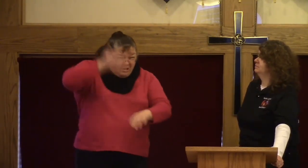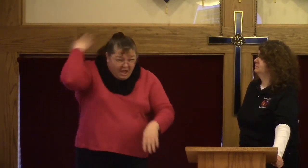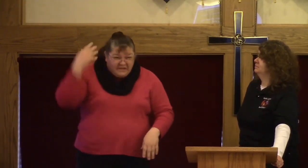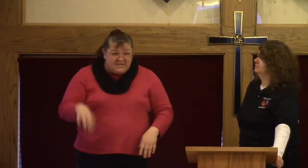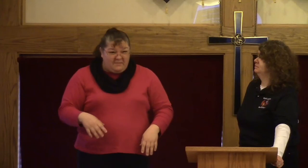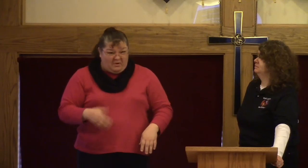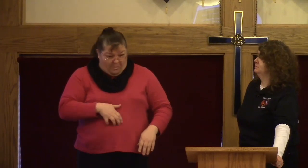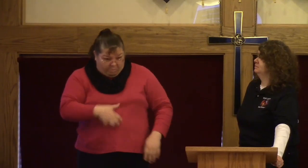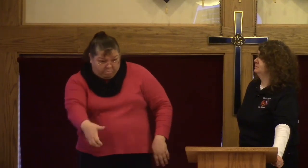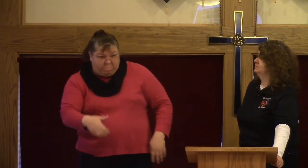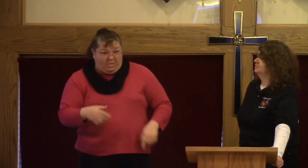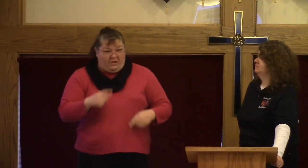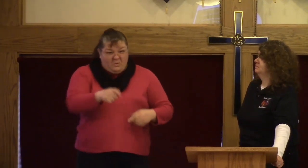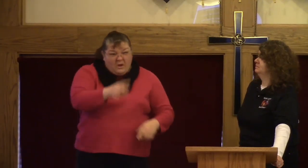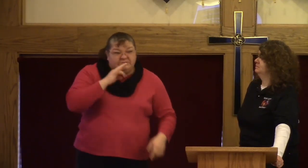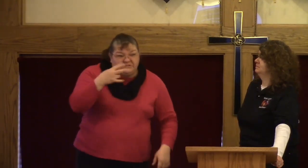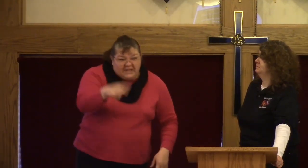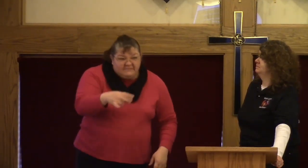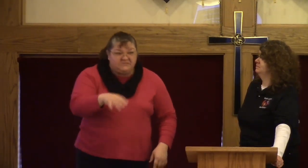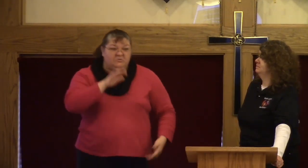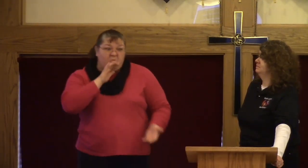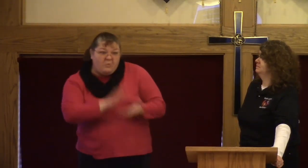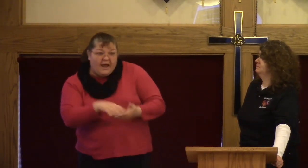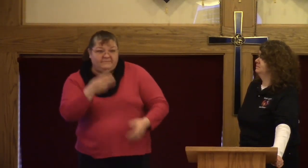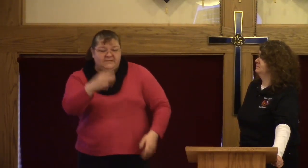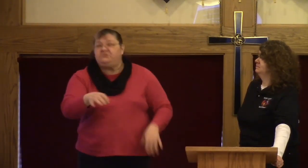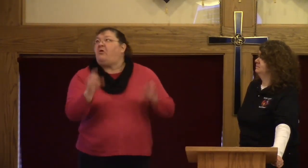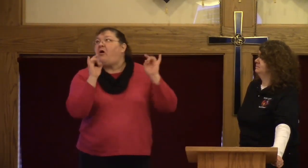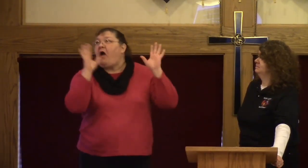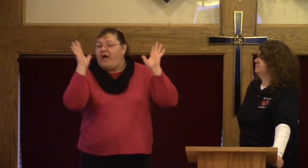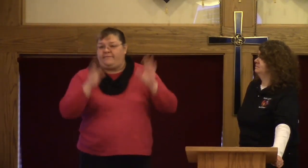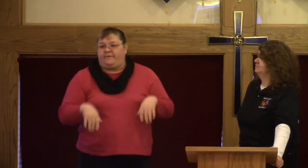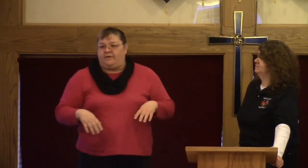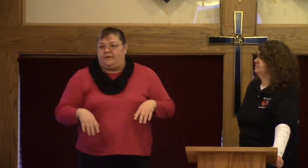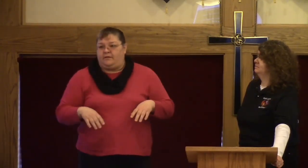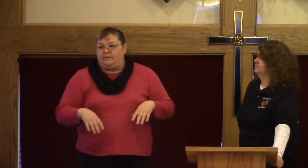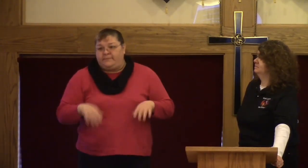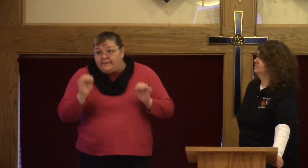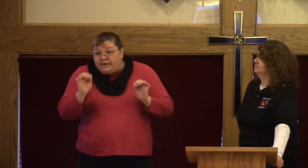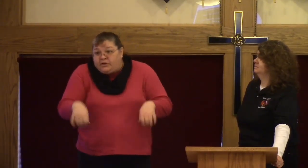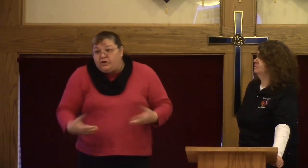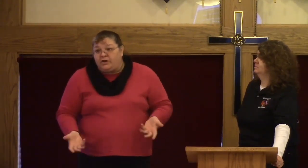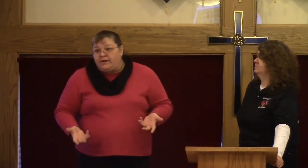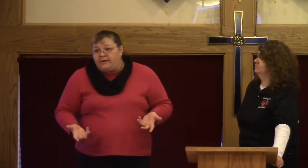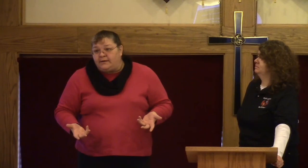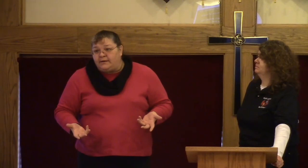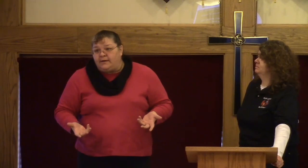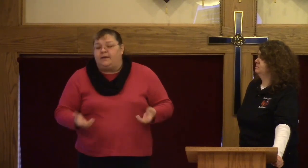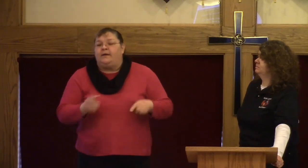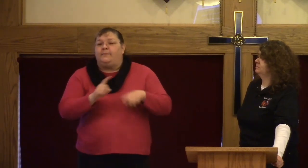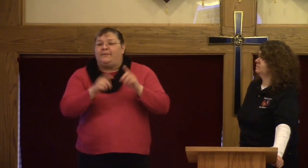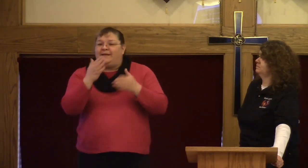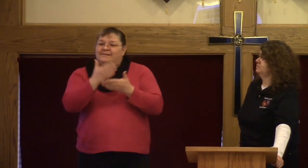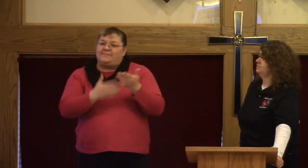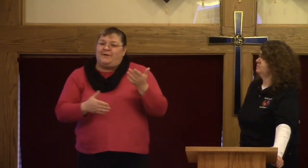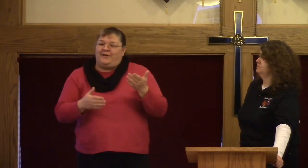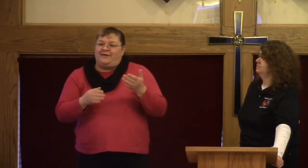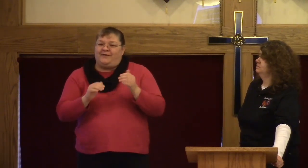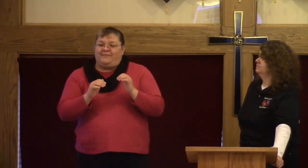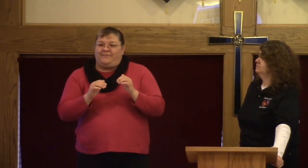you're back, and you're story. Well, wife pregnant, you get your girlfriend pregnant, you're awful. They really could.